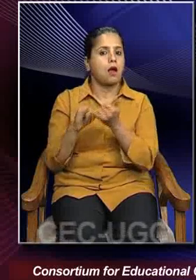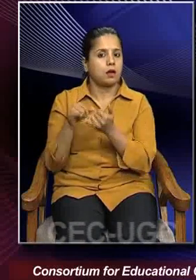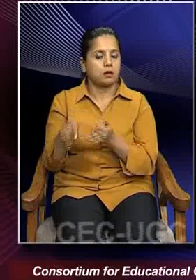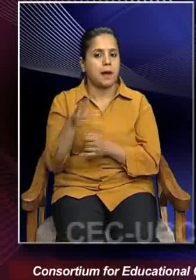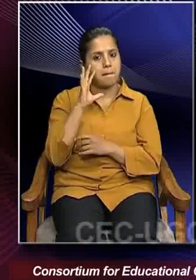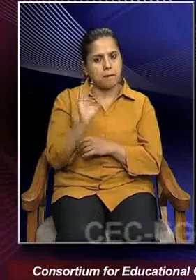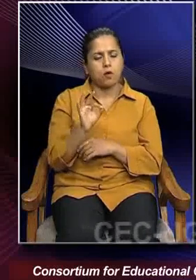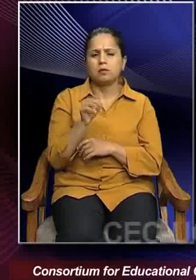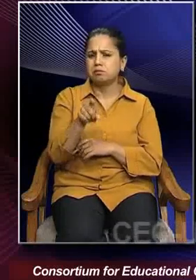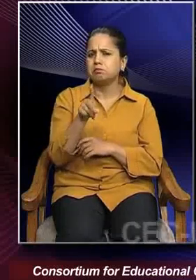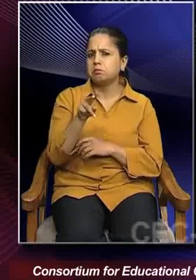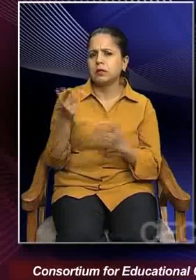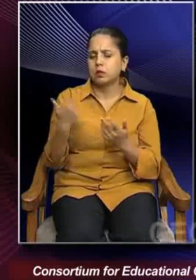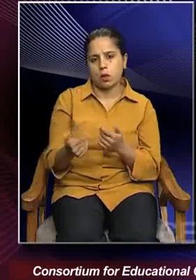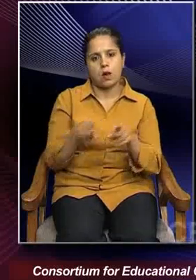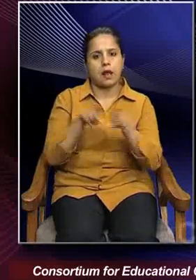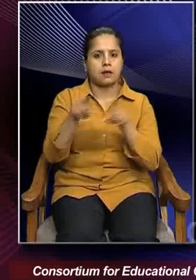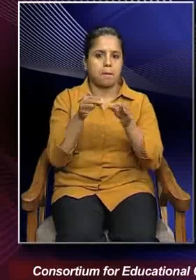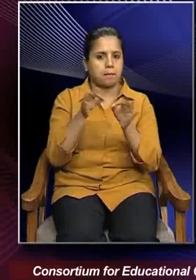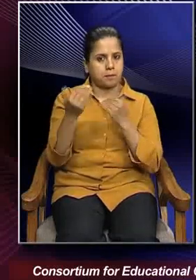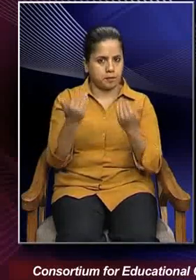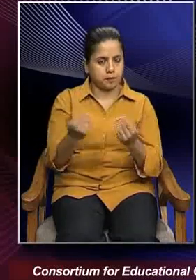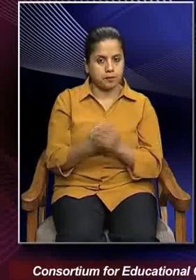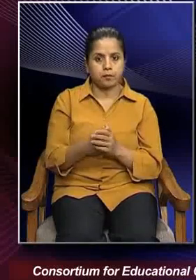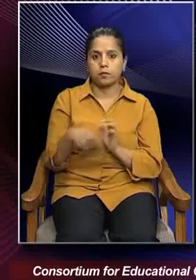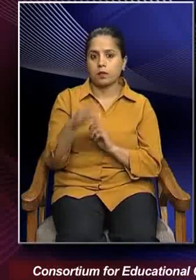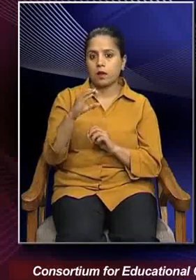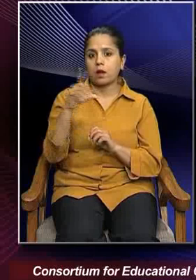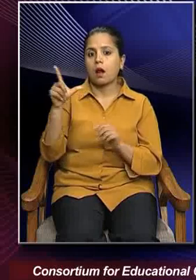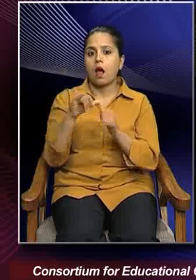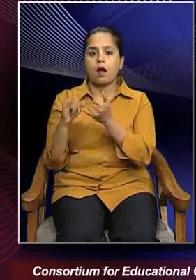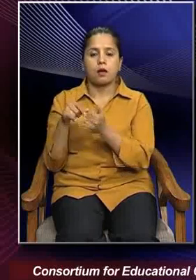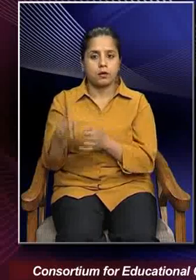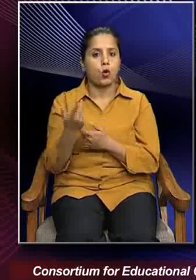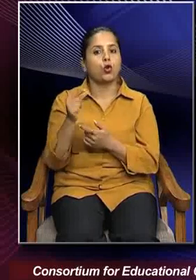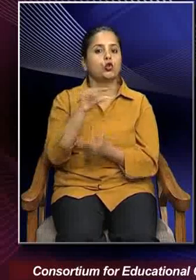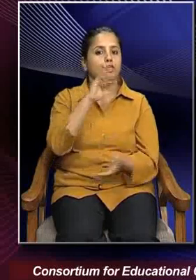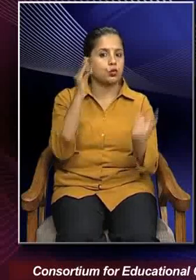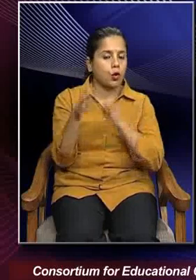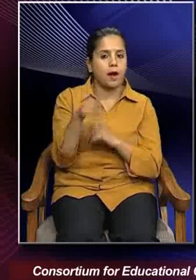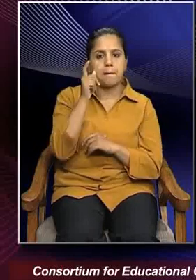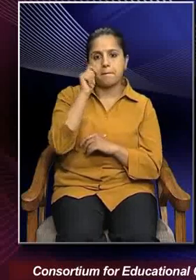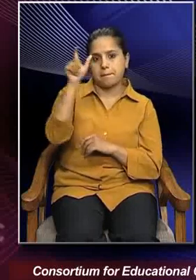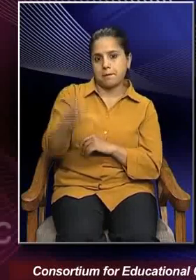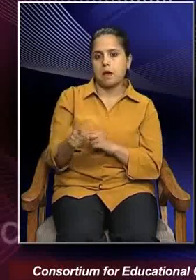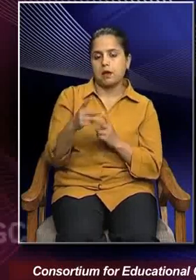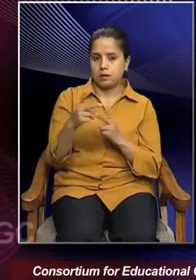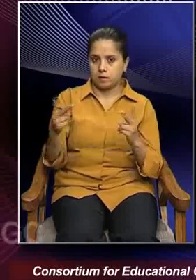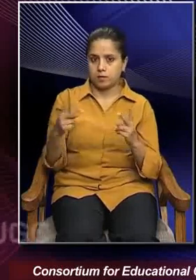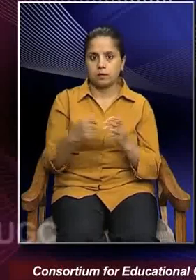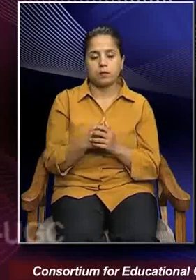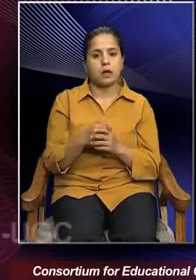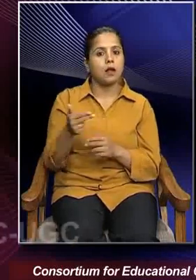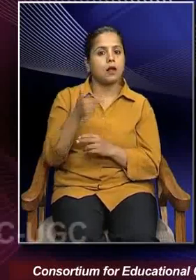what do we mean? Let's take an example here, that there is a class essence or universal of men